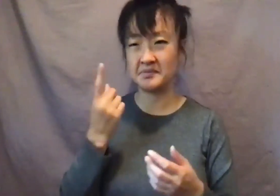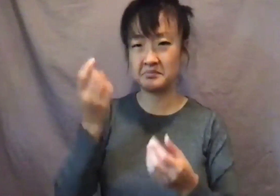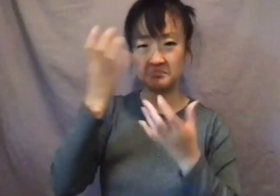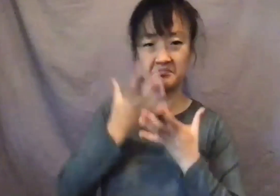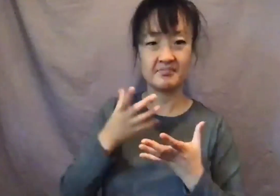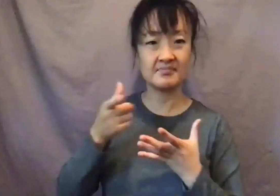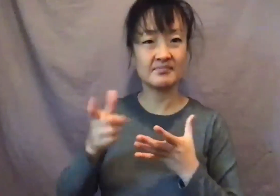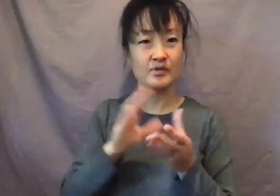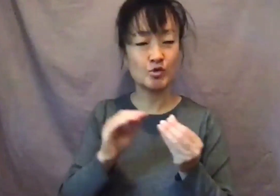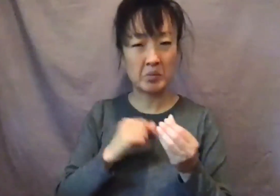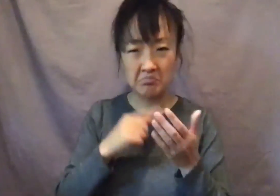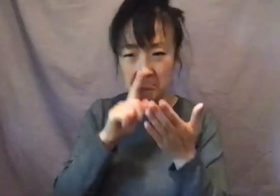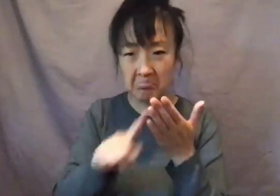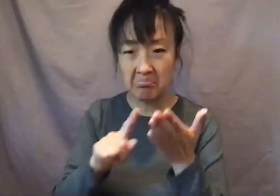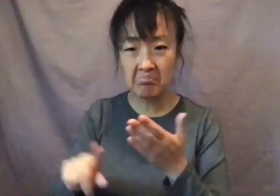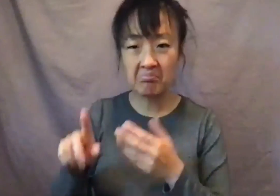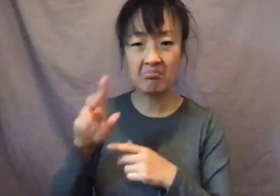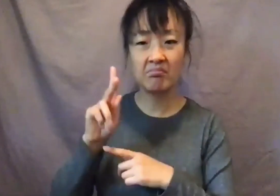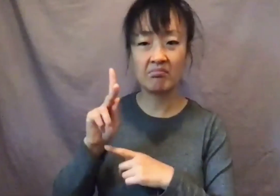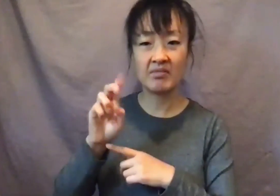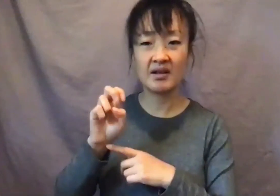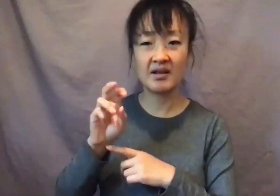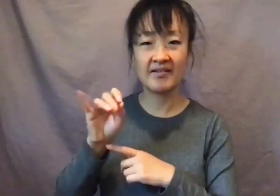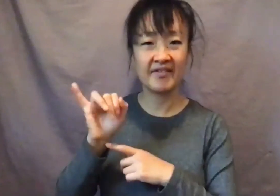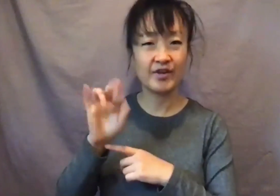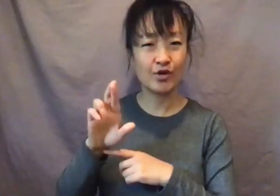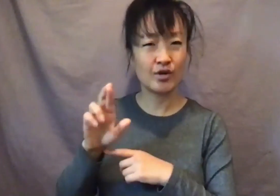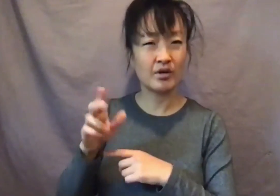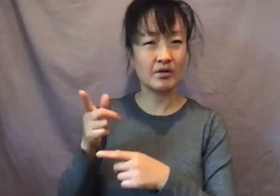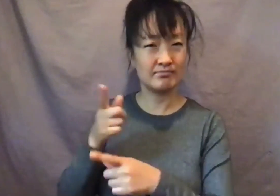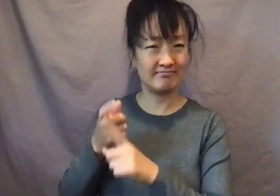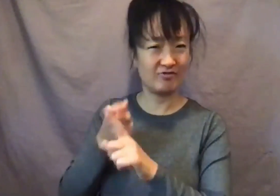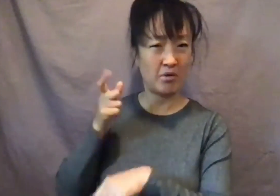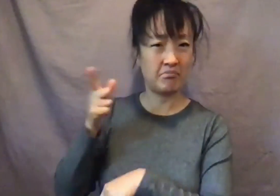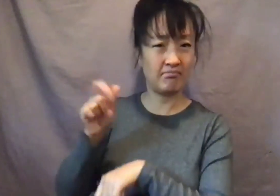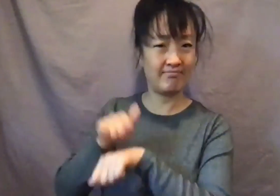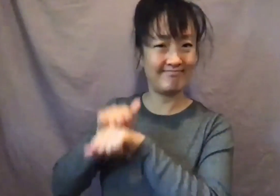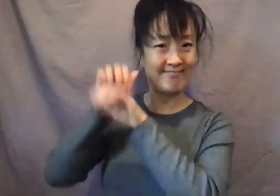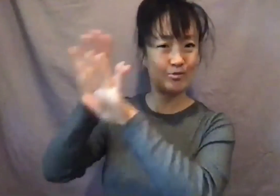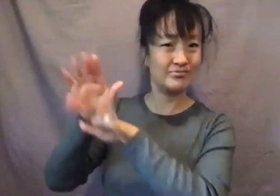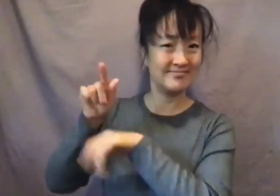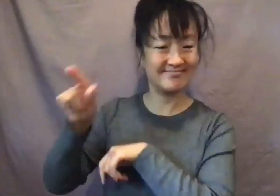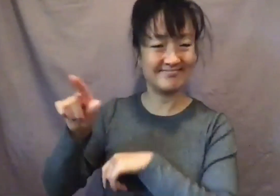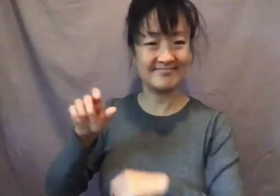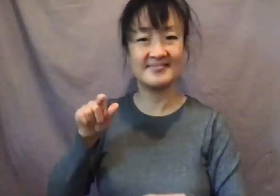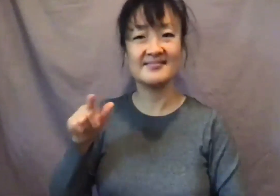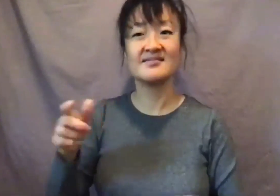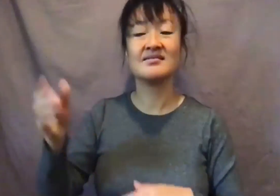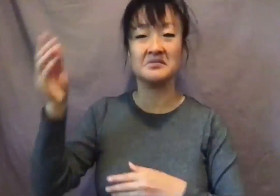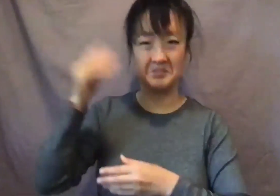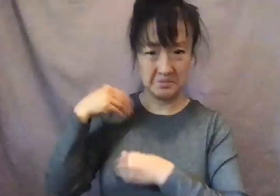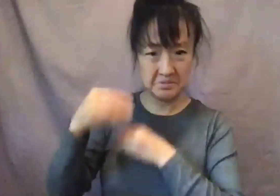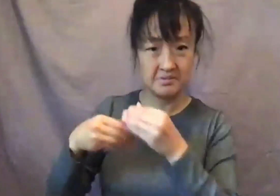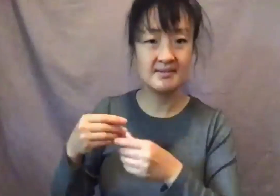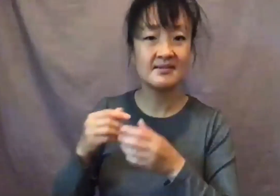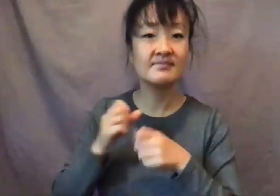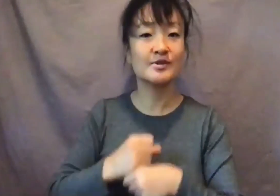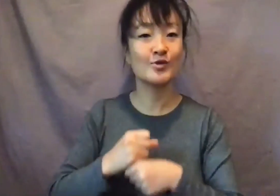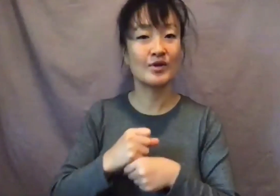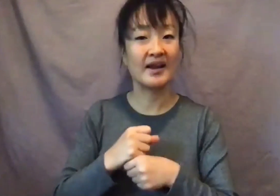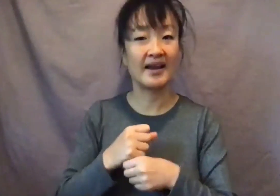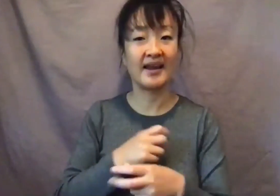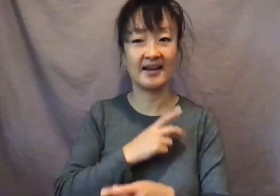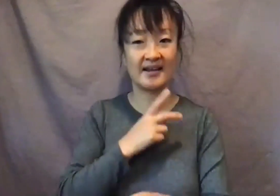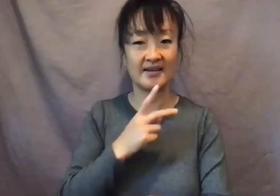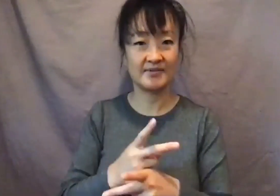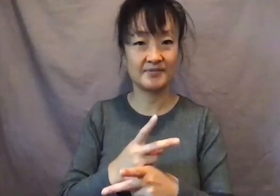these grains, right, that came from the Caucasus, the Caucasus Mountains, and then we're able to sort of create this preservation of